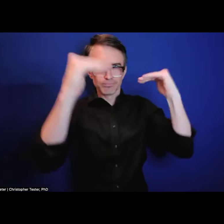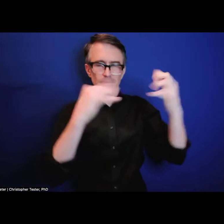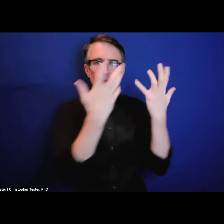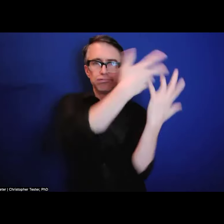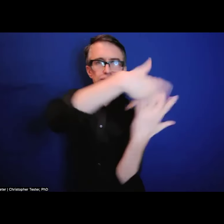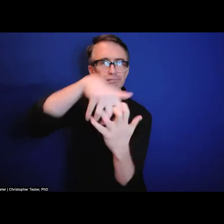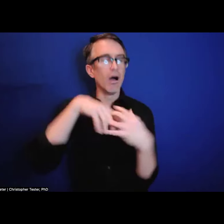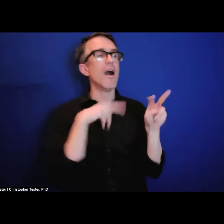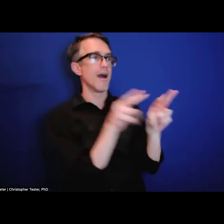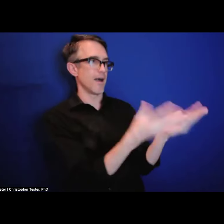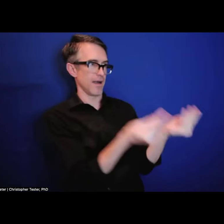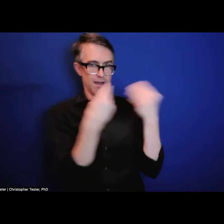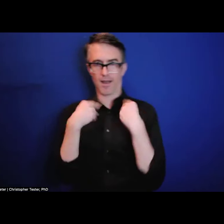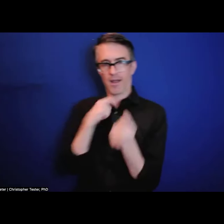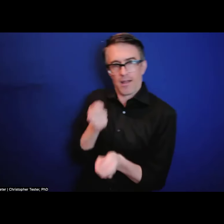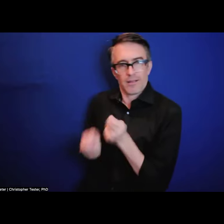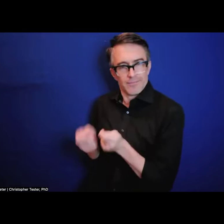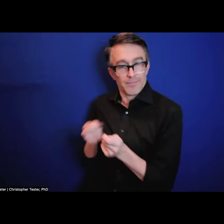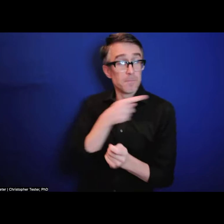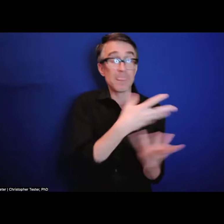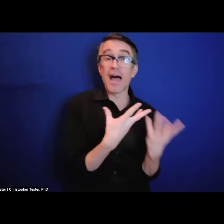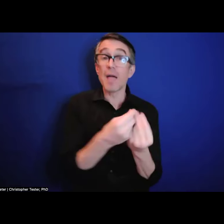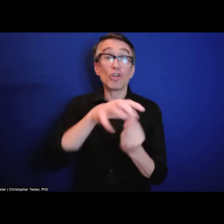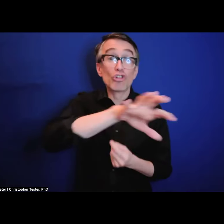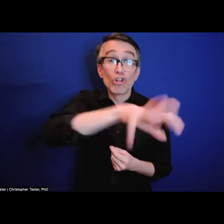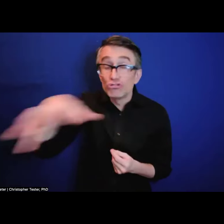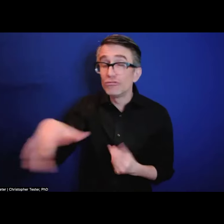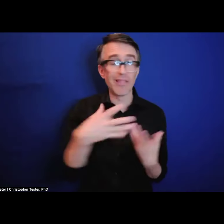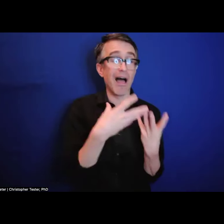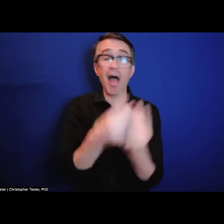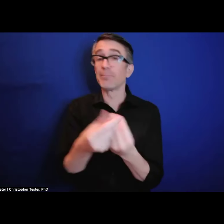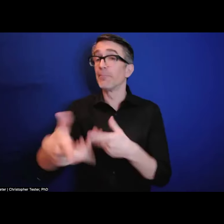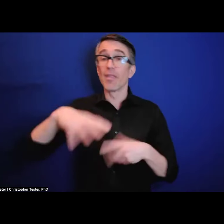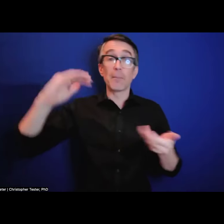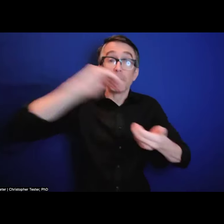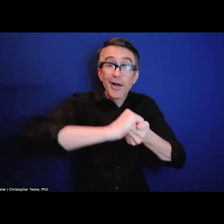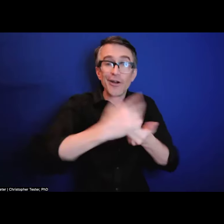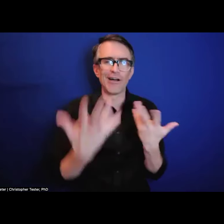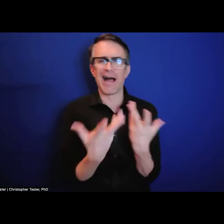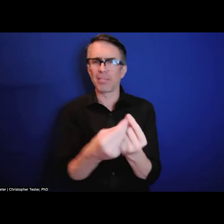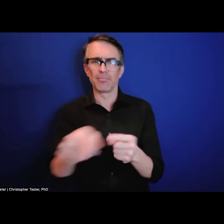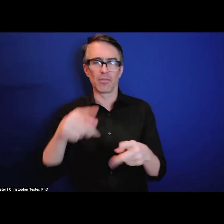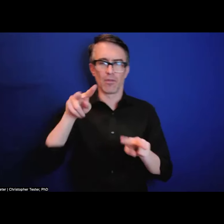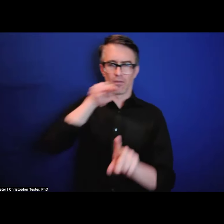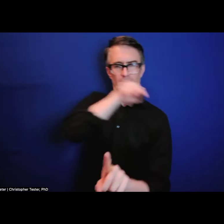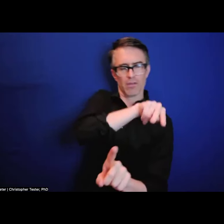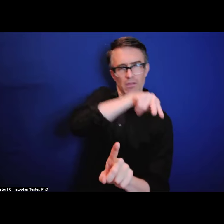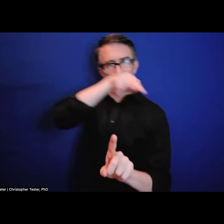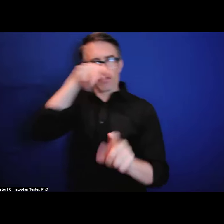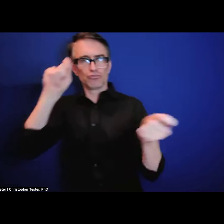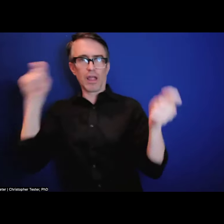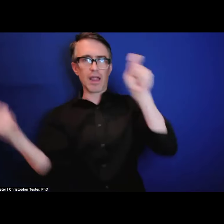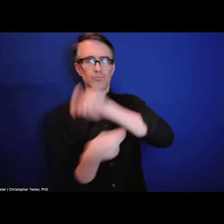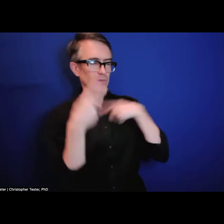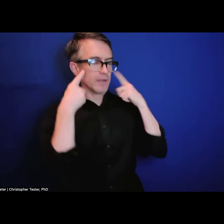And maybe I just want to start with a very basic but important starting point. And that is we have to